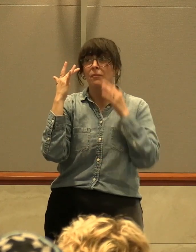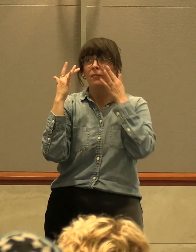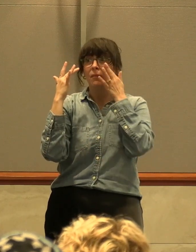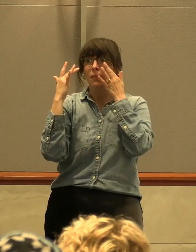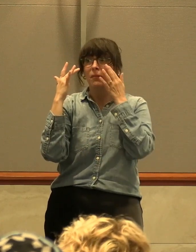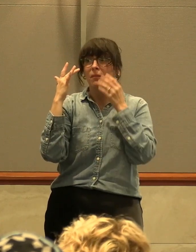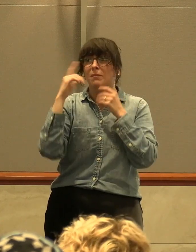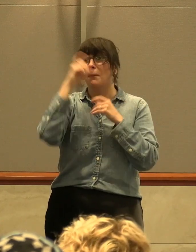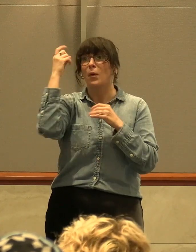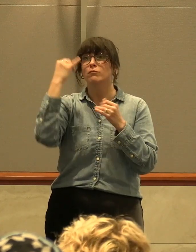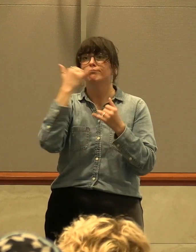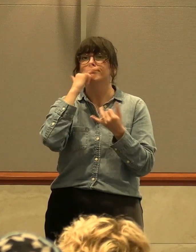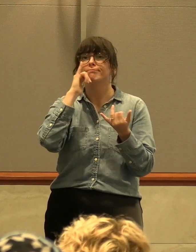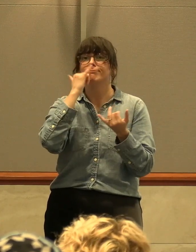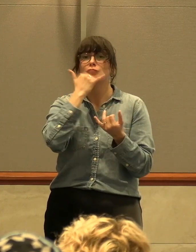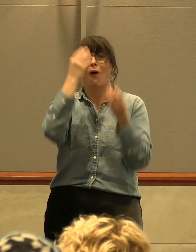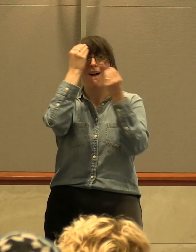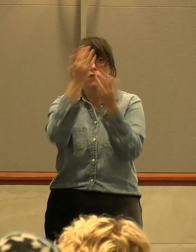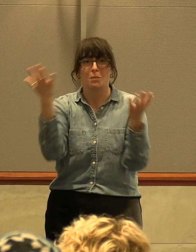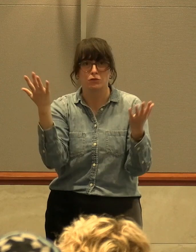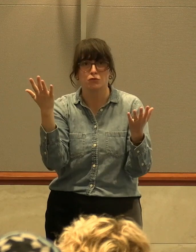is disinformation,